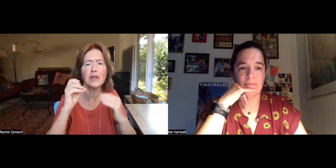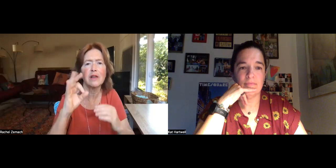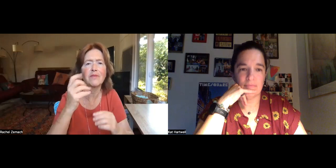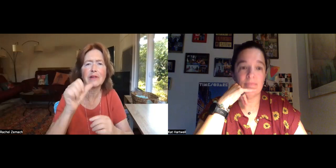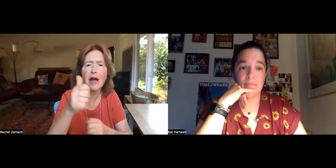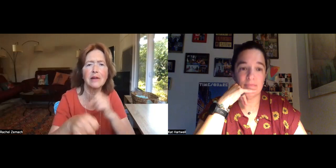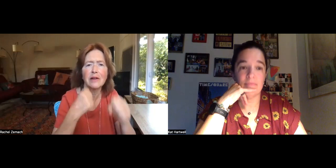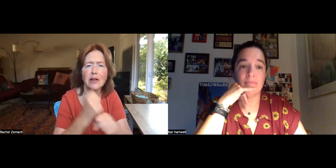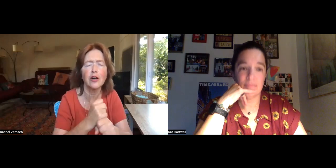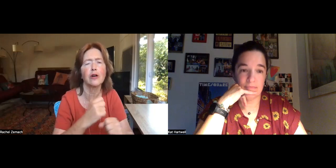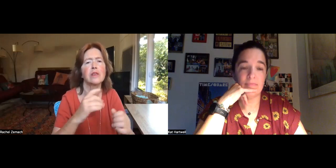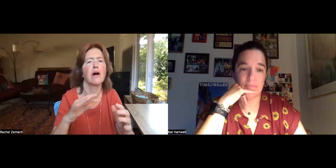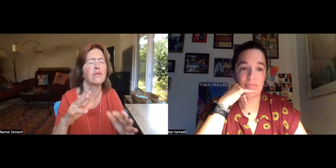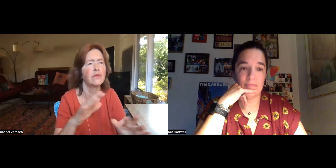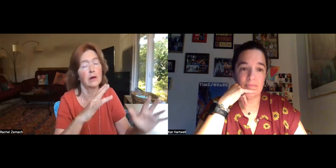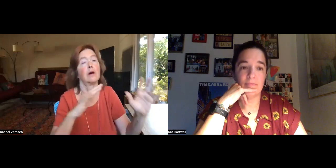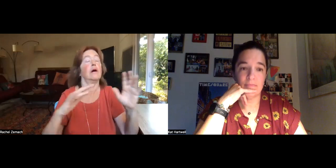Experience of 10 years of